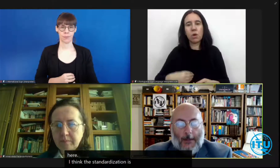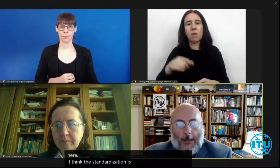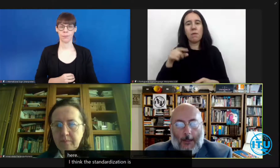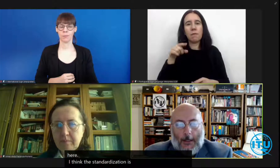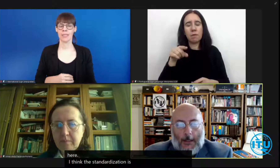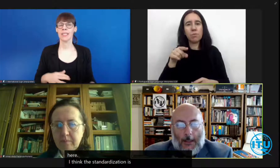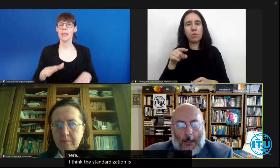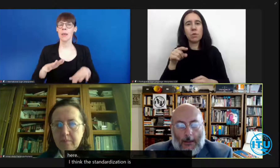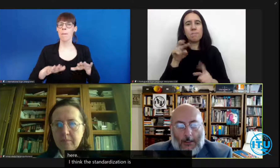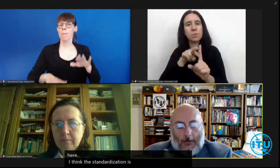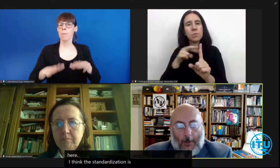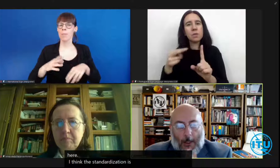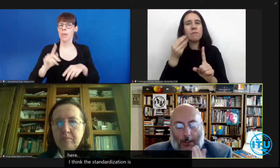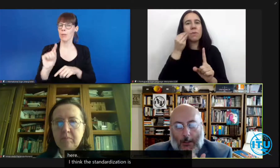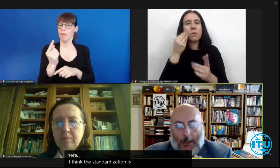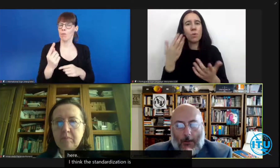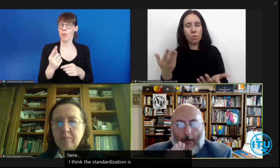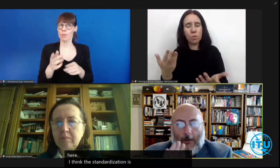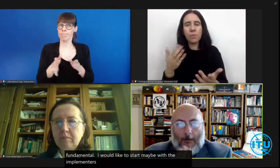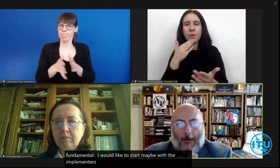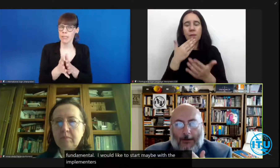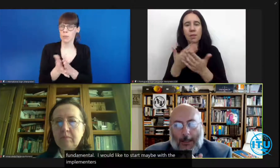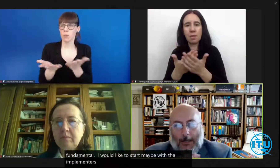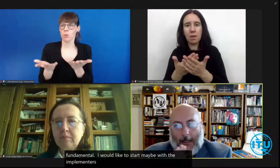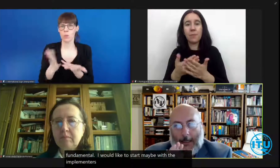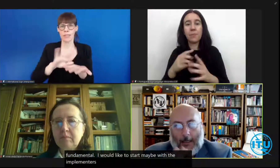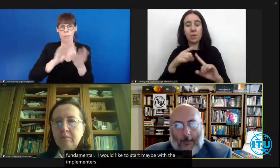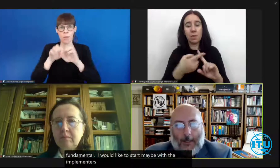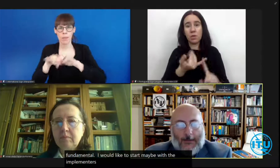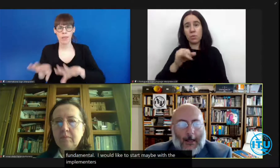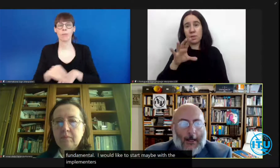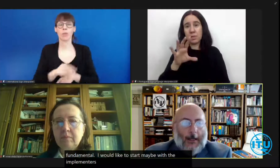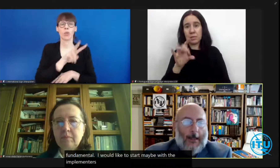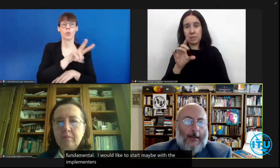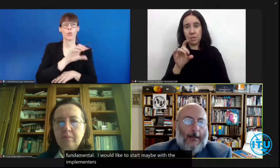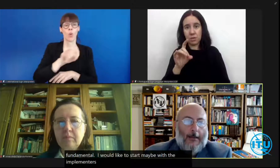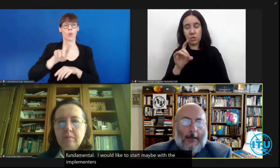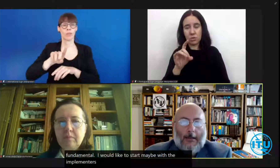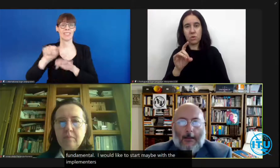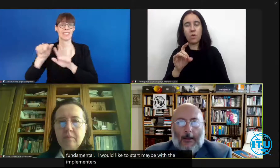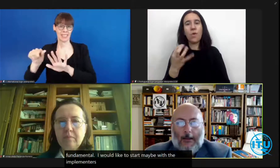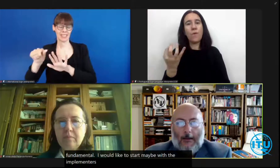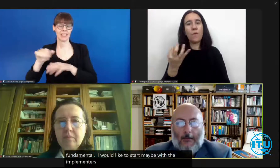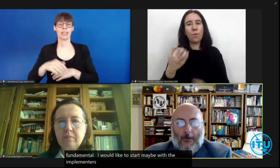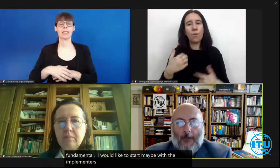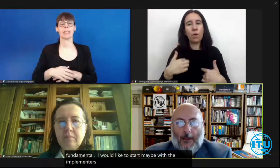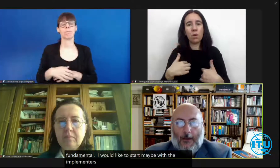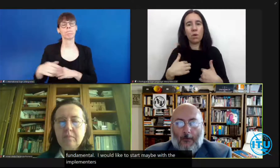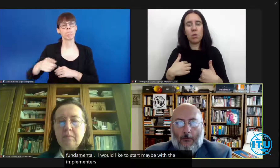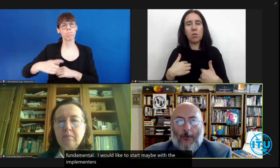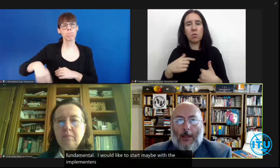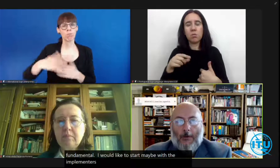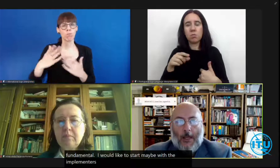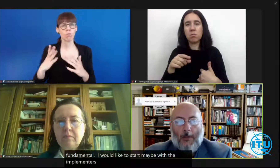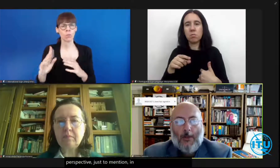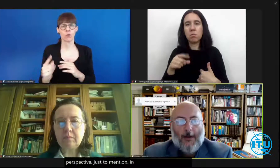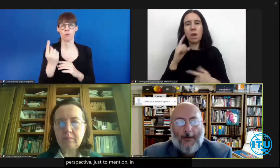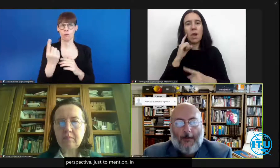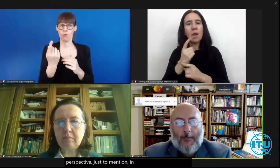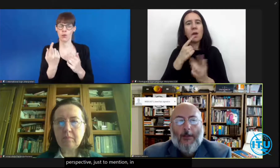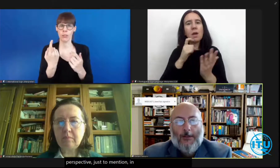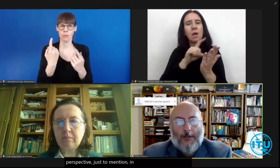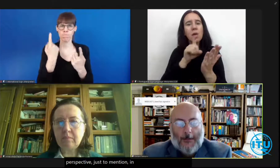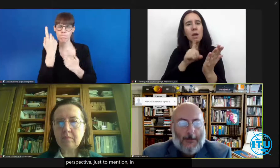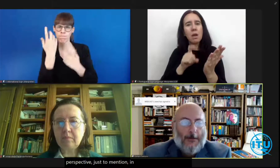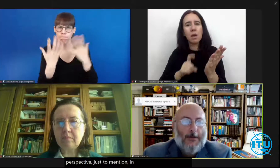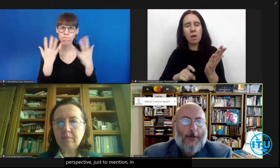perspective. Just to mention, in 2016, BSI had an interesting survey in UK. BSI